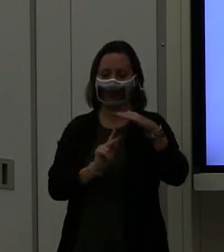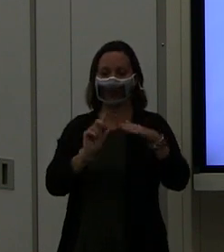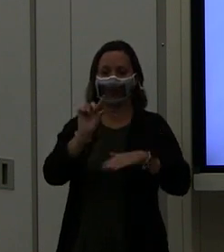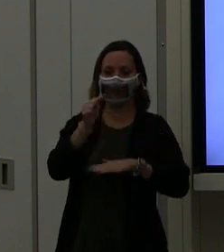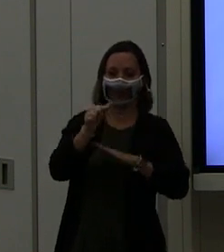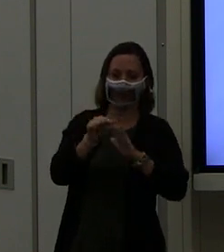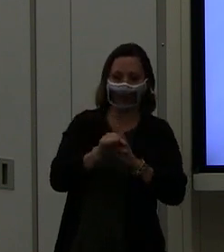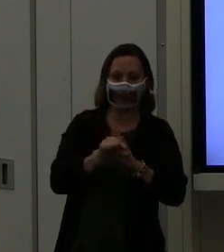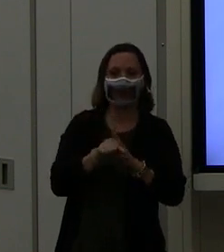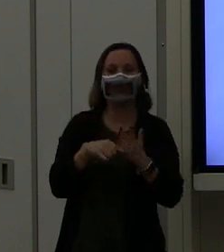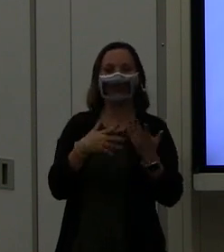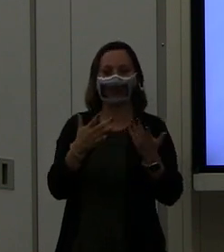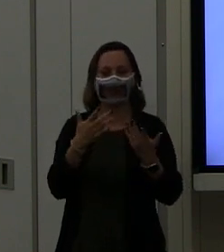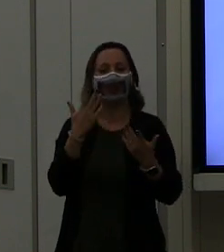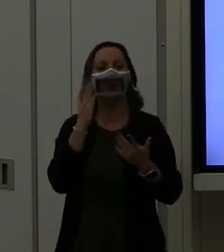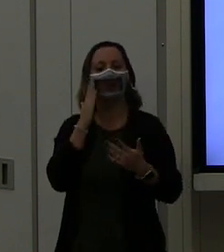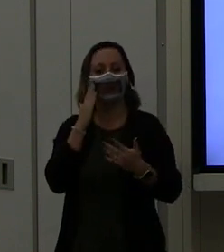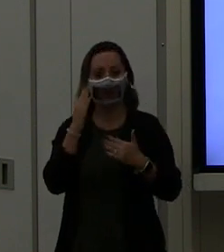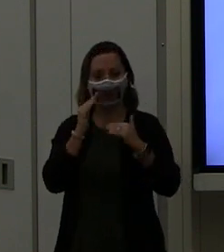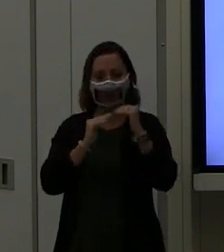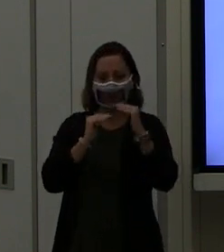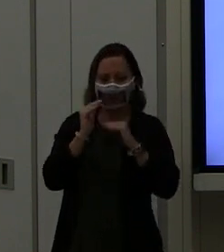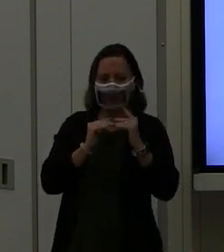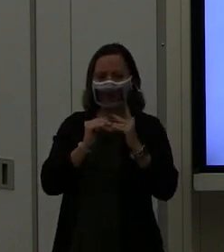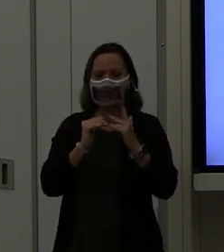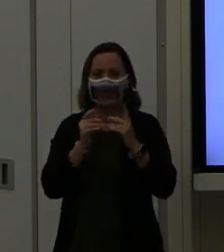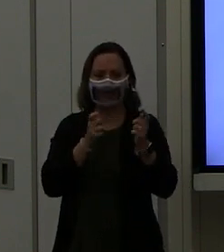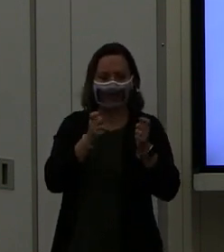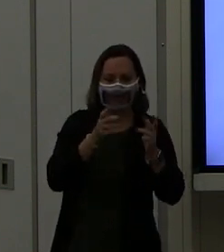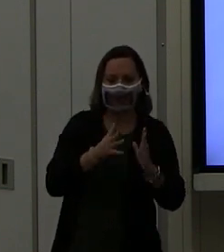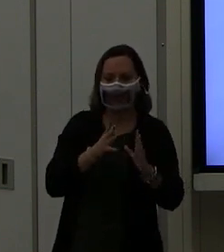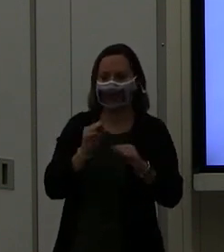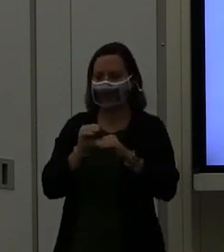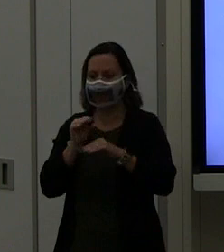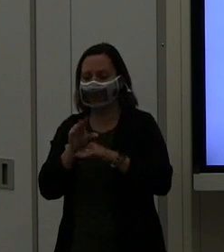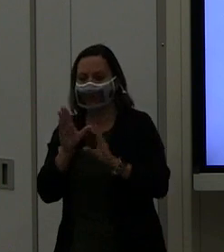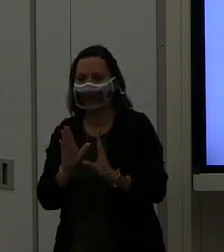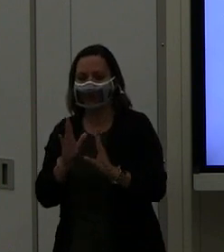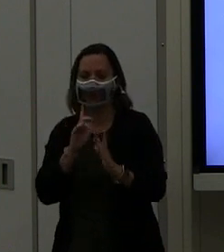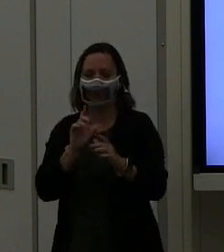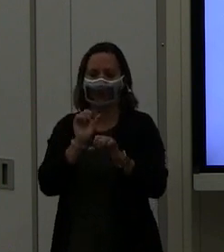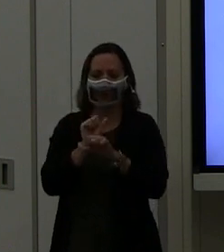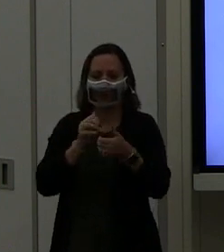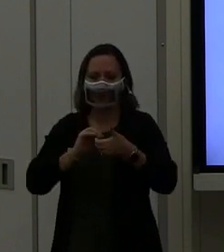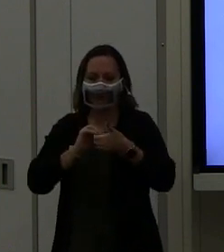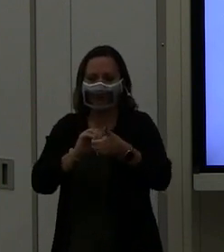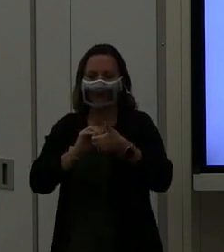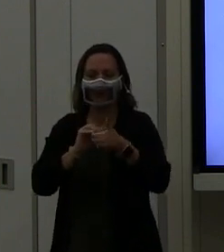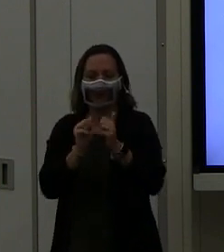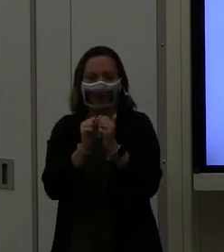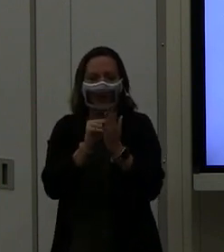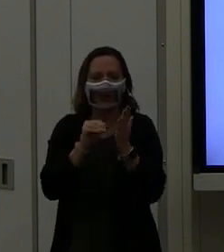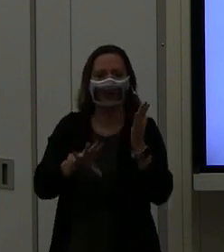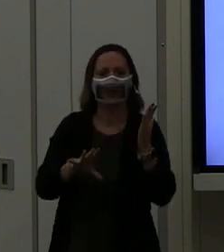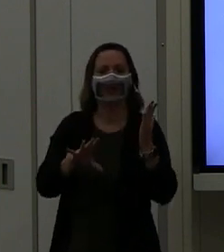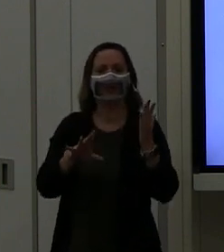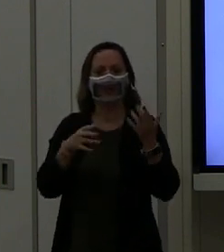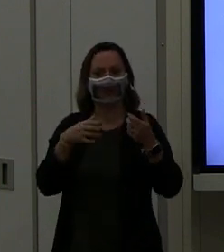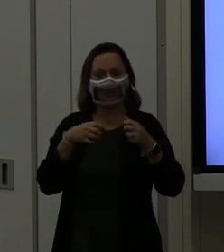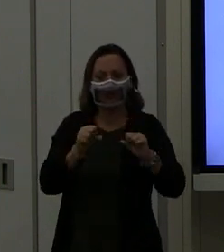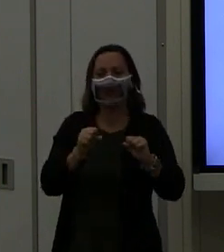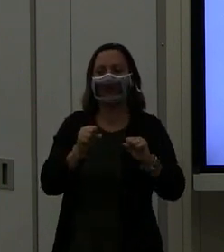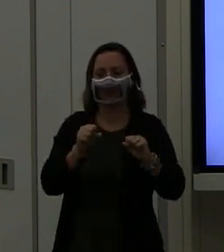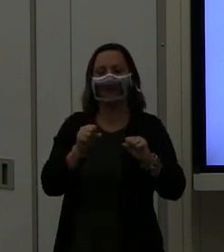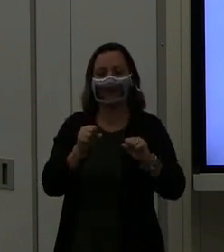know that our building administrators and counseling teams were working hard with those students. Obviously, emergency learning initially was very tough for our